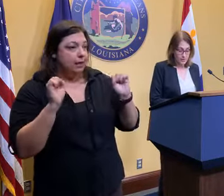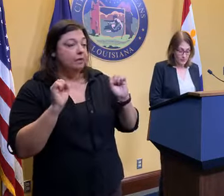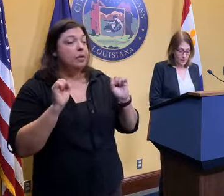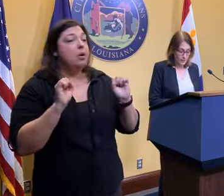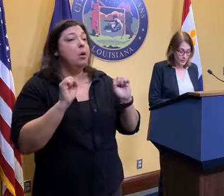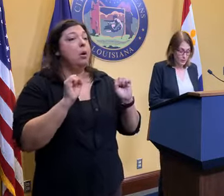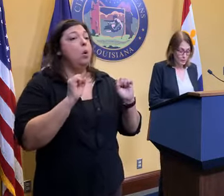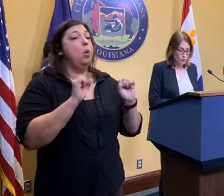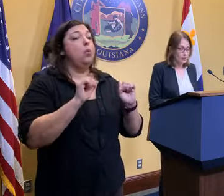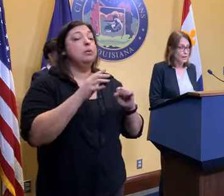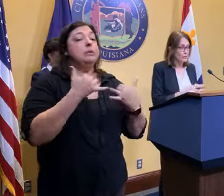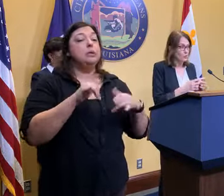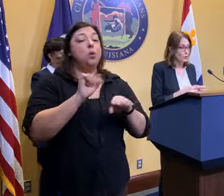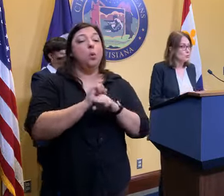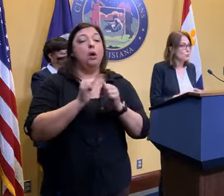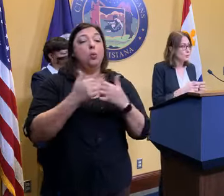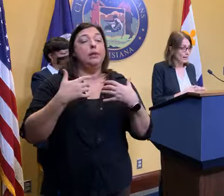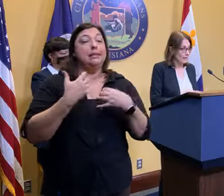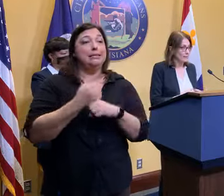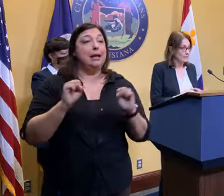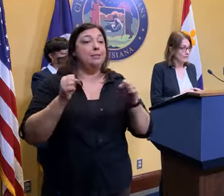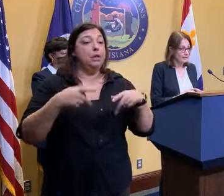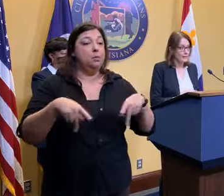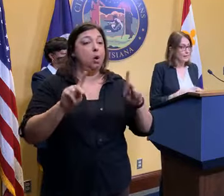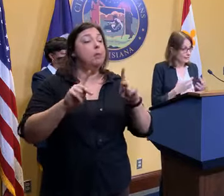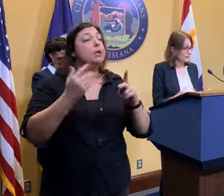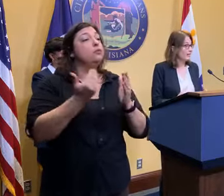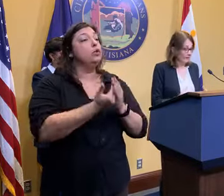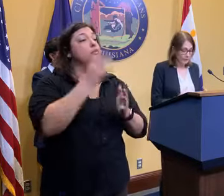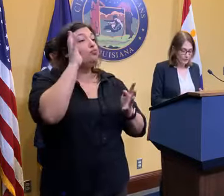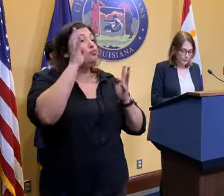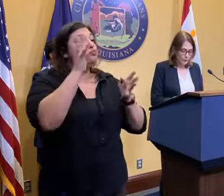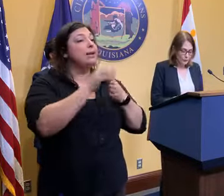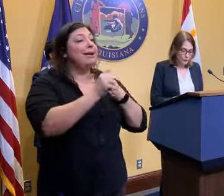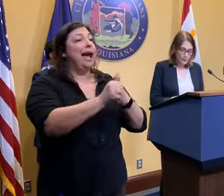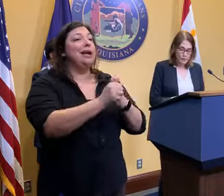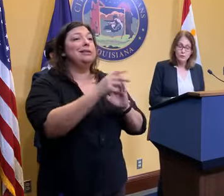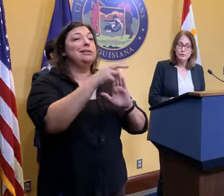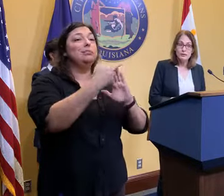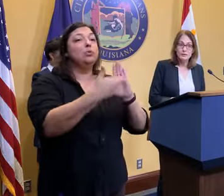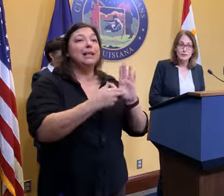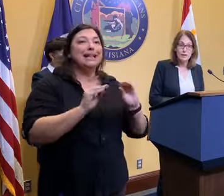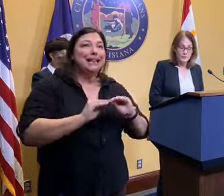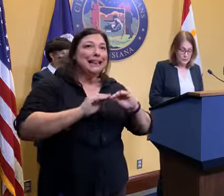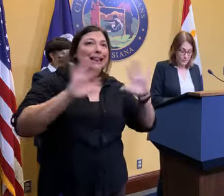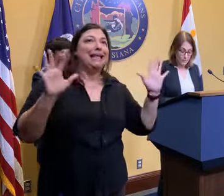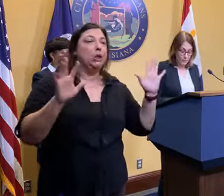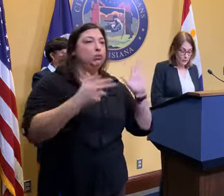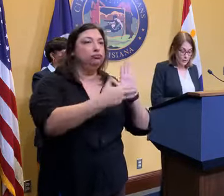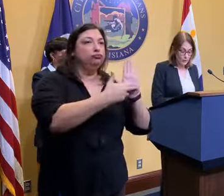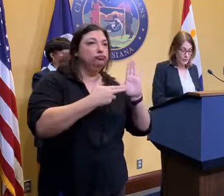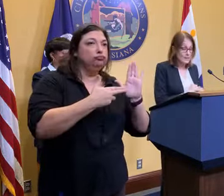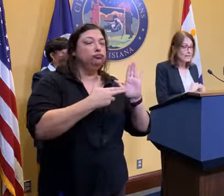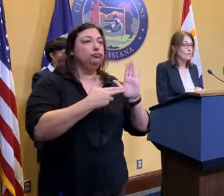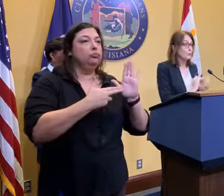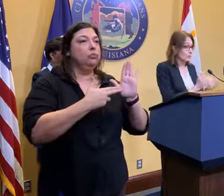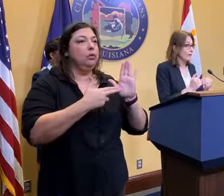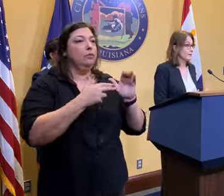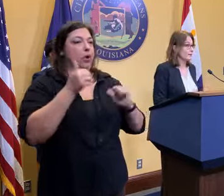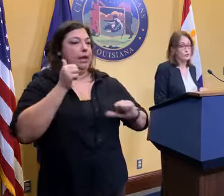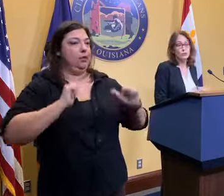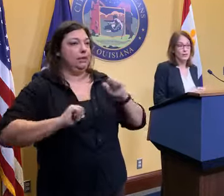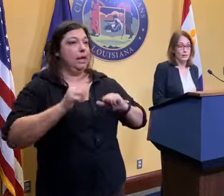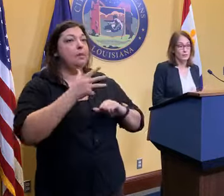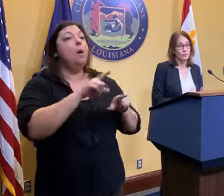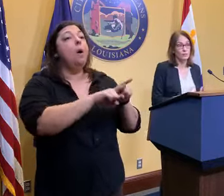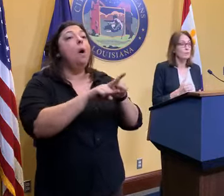with safety and permits to create new guidance that is clearer for special events and live entertainment, along with an easier